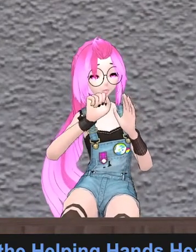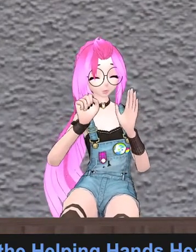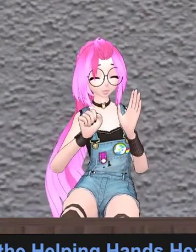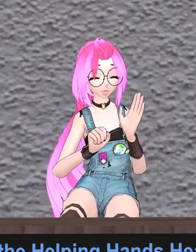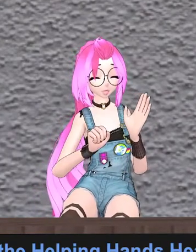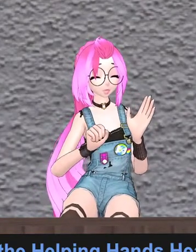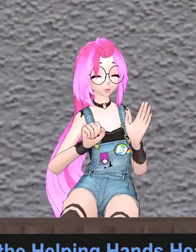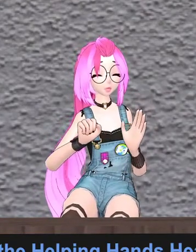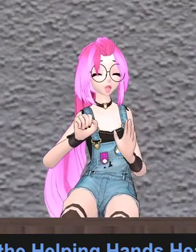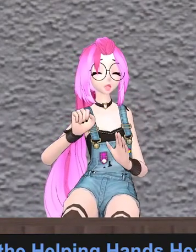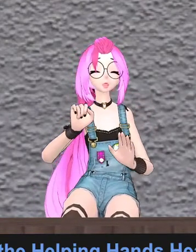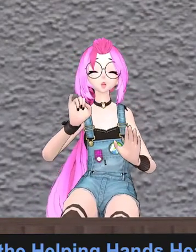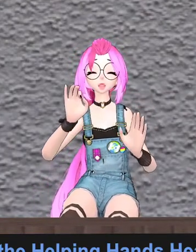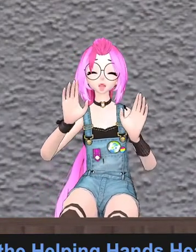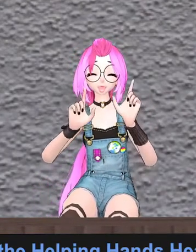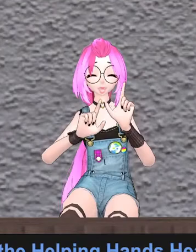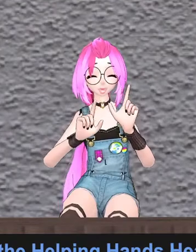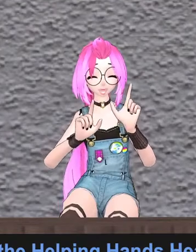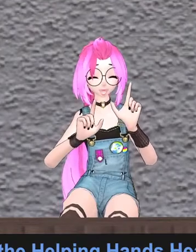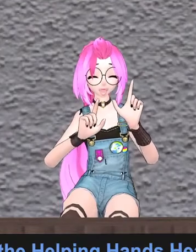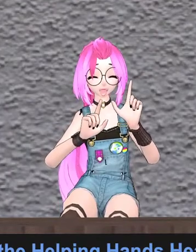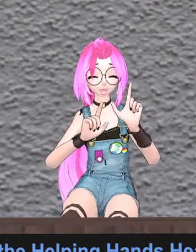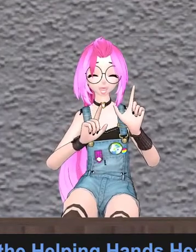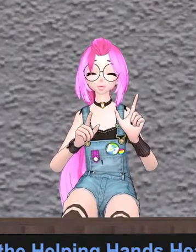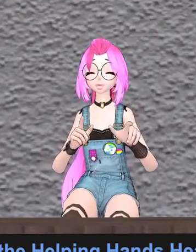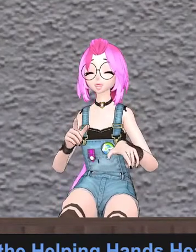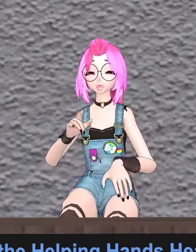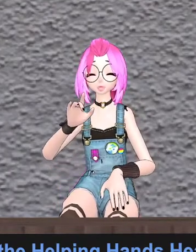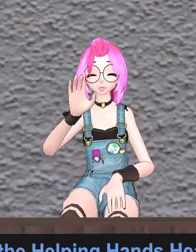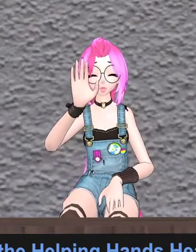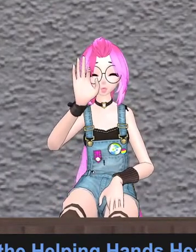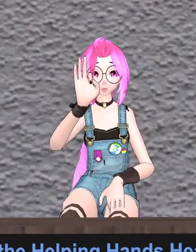most states are what's called initialized. So for example,